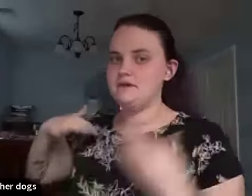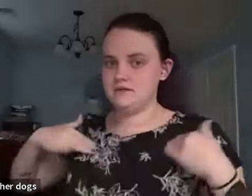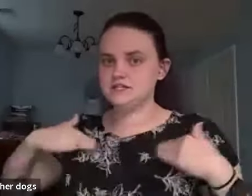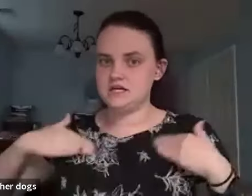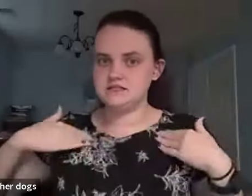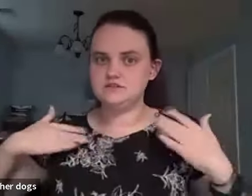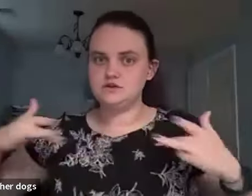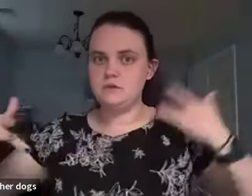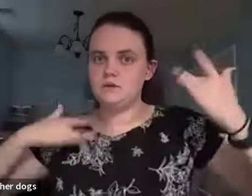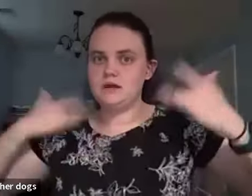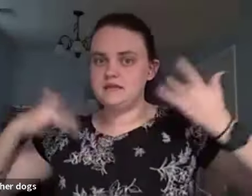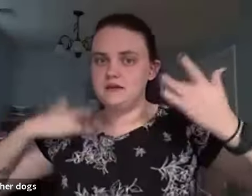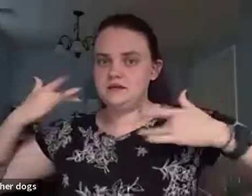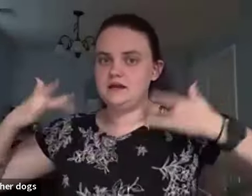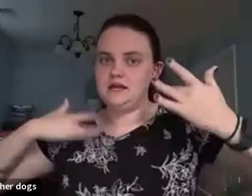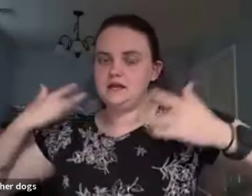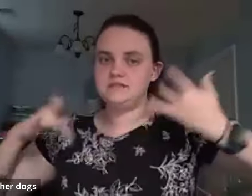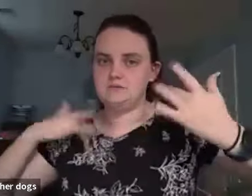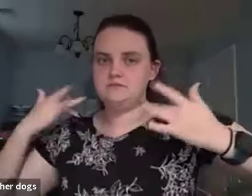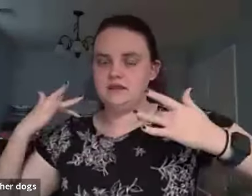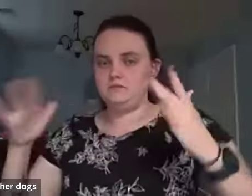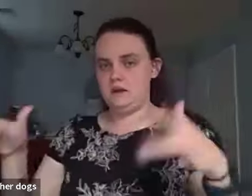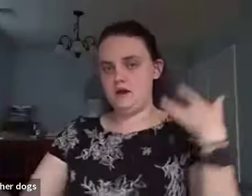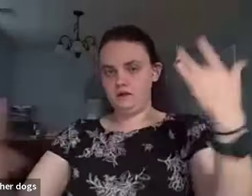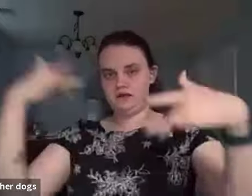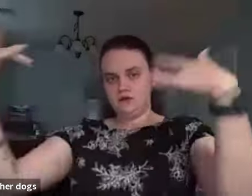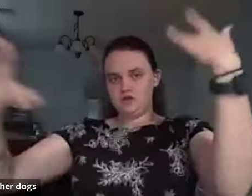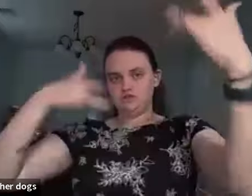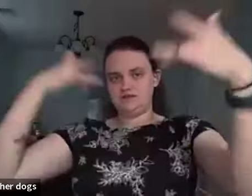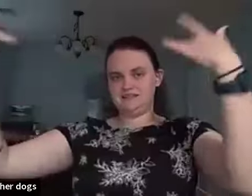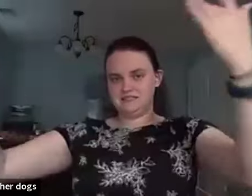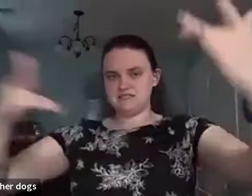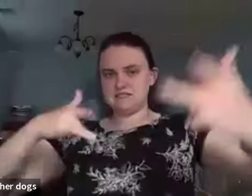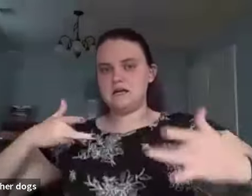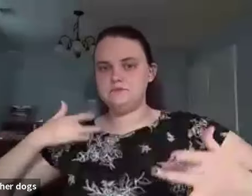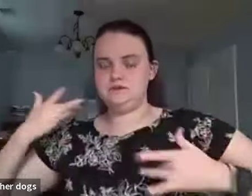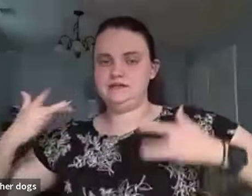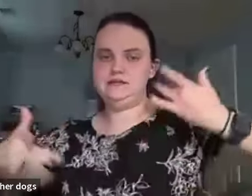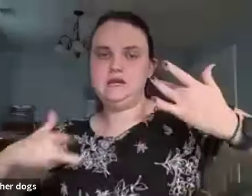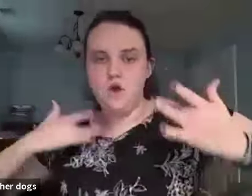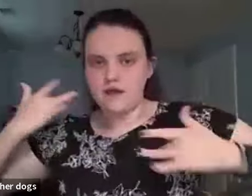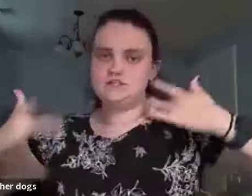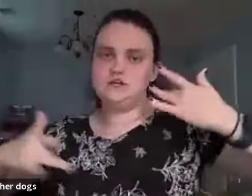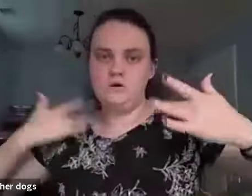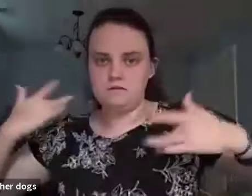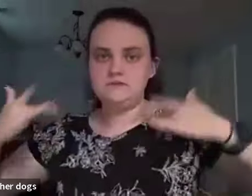tapping my chest. So like when I'm tapping, I am like I'm not like doing it at a distance. I'm doing it actually on